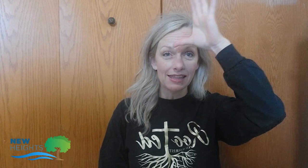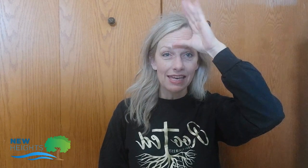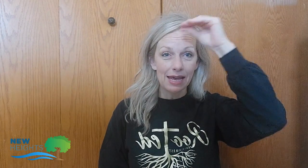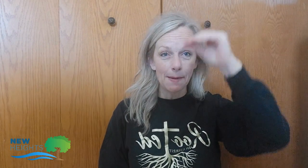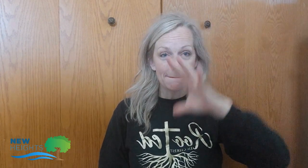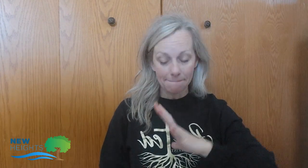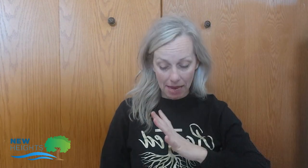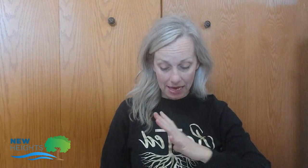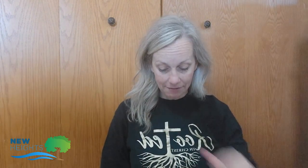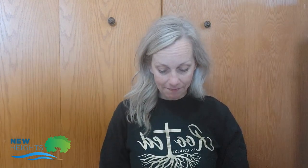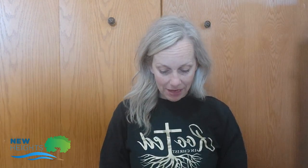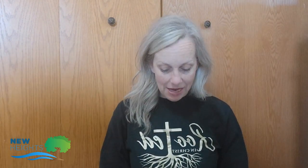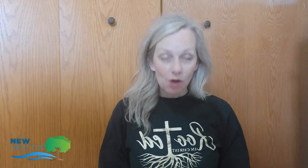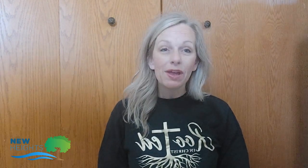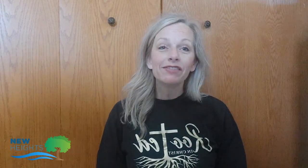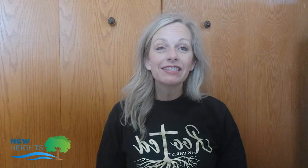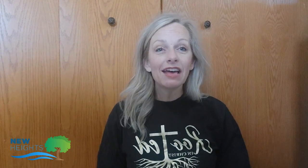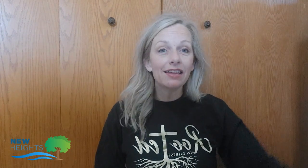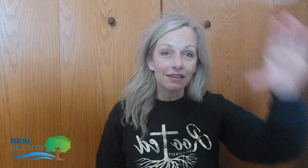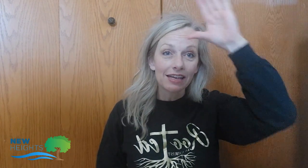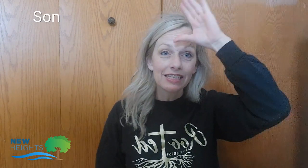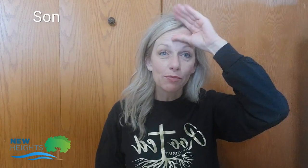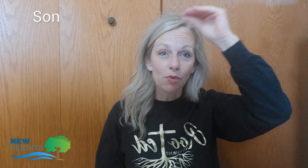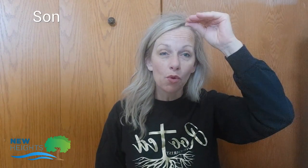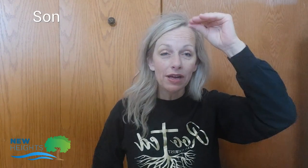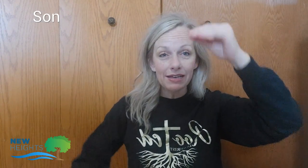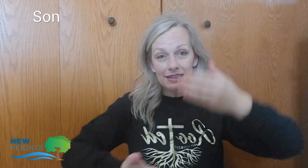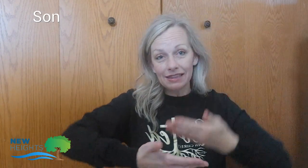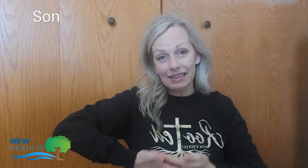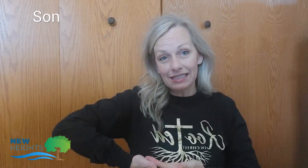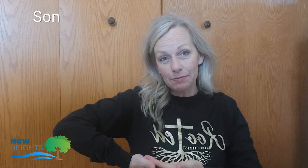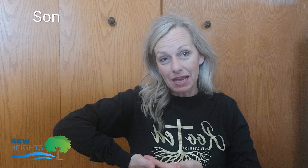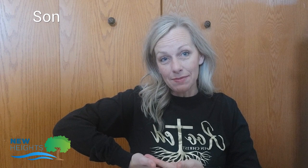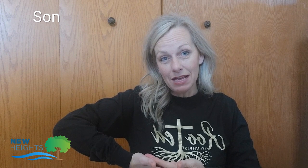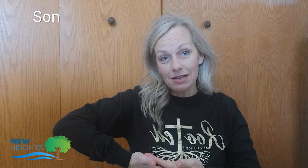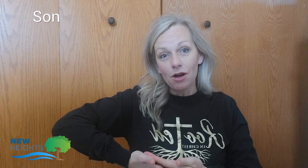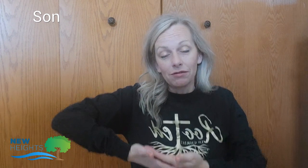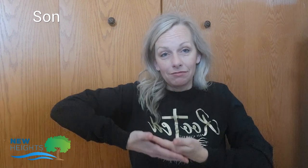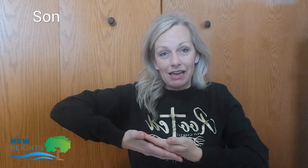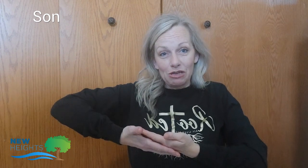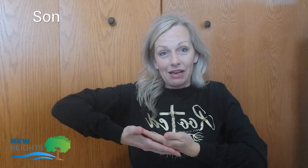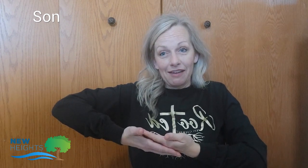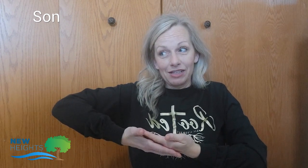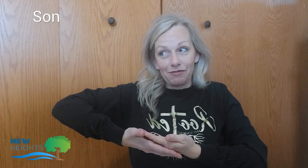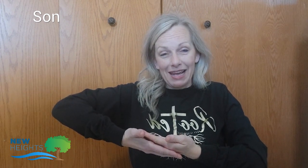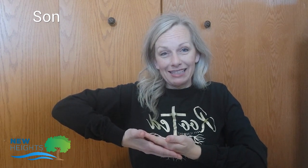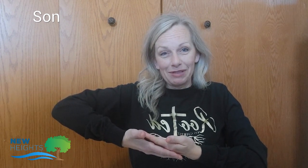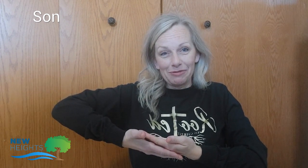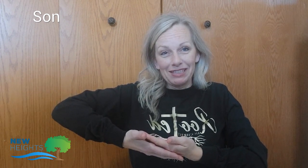then man. We have a son. It's a boy. That's a baby. I have to lift my hands up a little bit so you